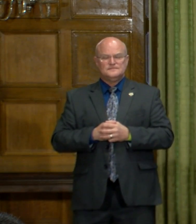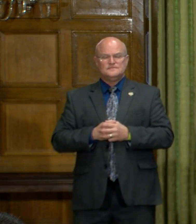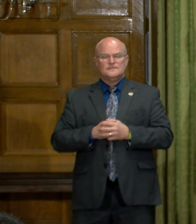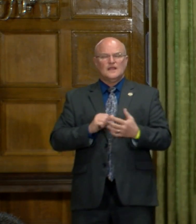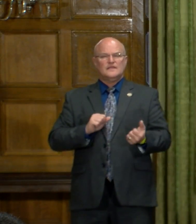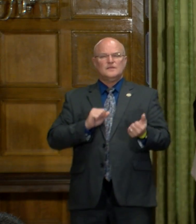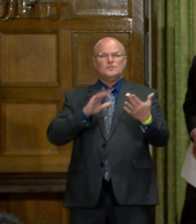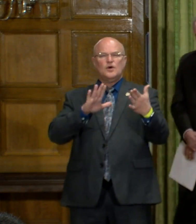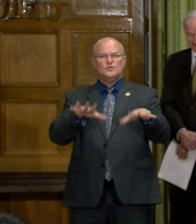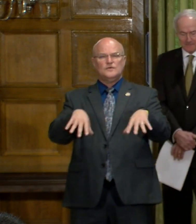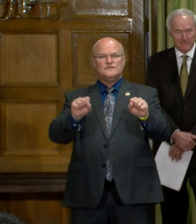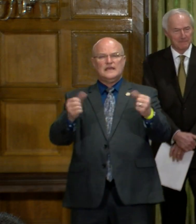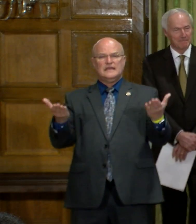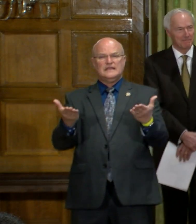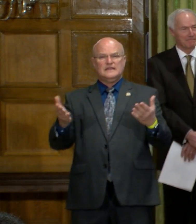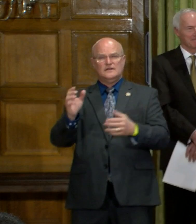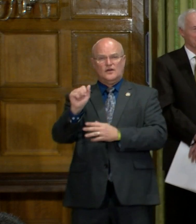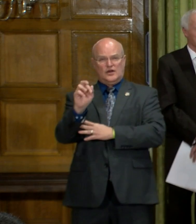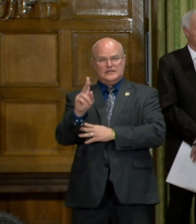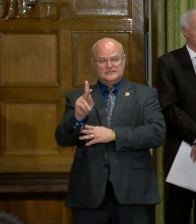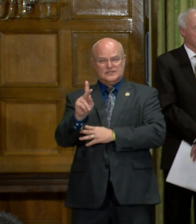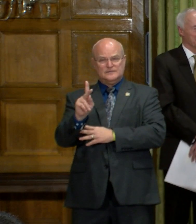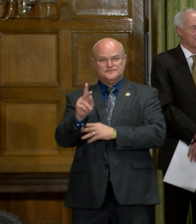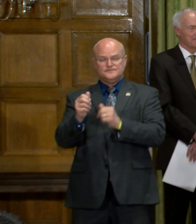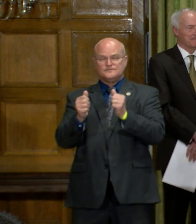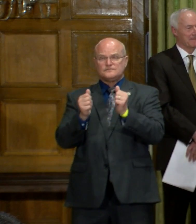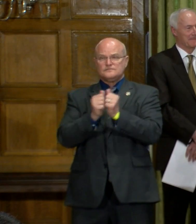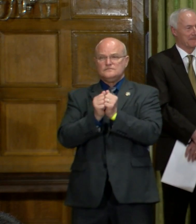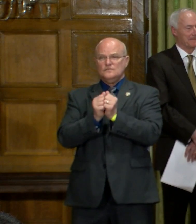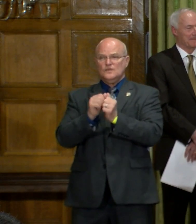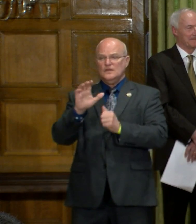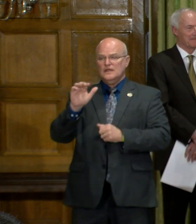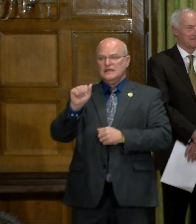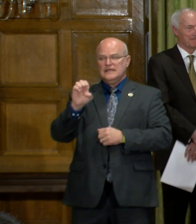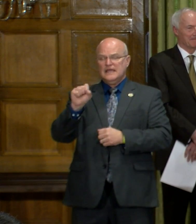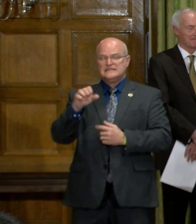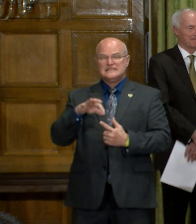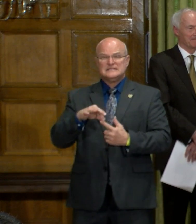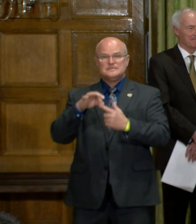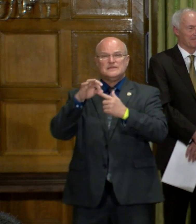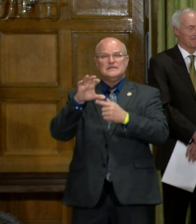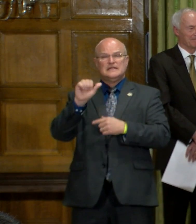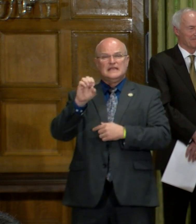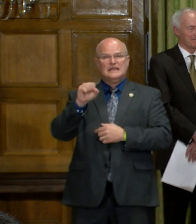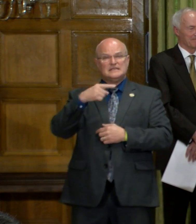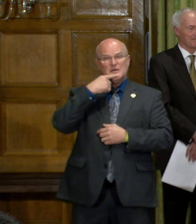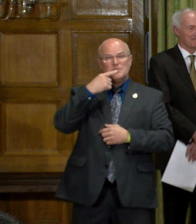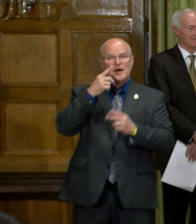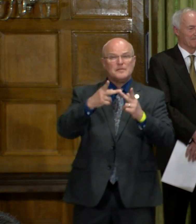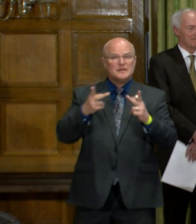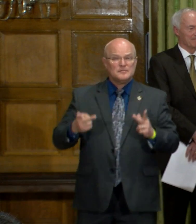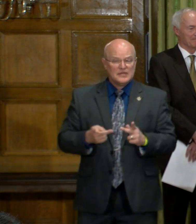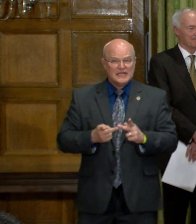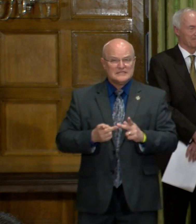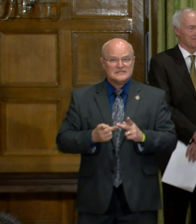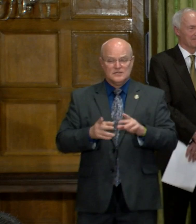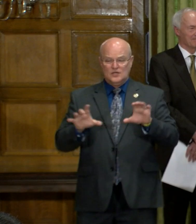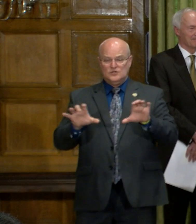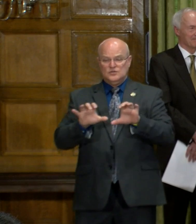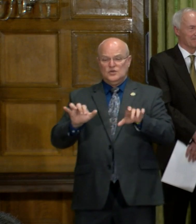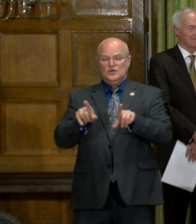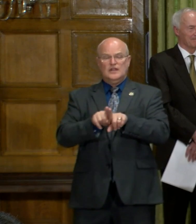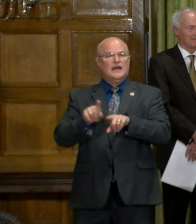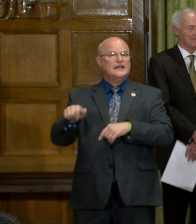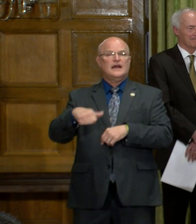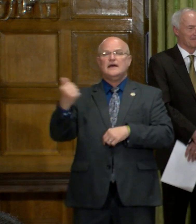The approach we've taken here in Arkansas with cases, especially cases in public places, is to do them just like we